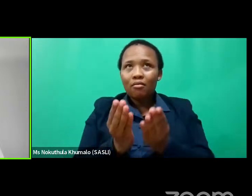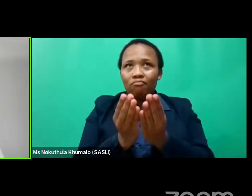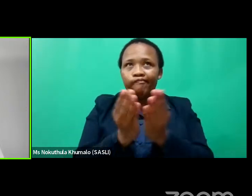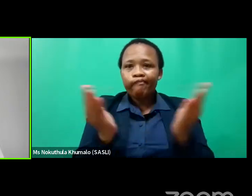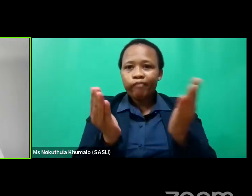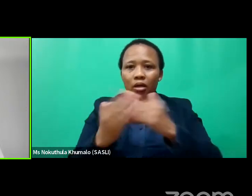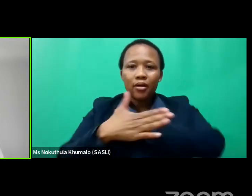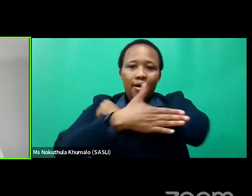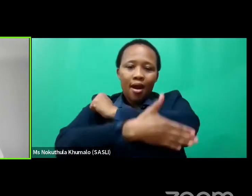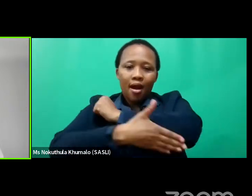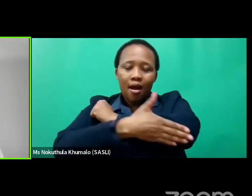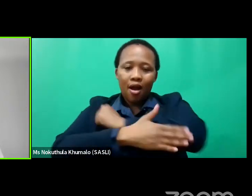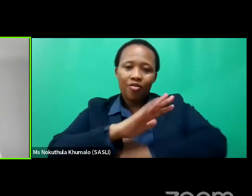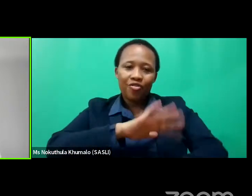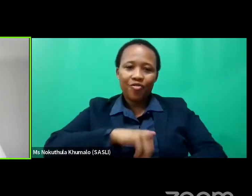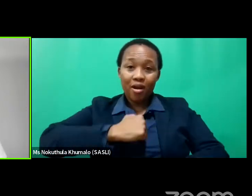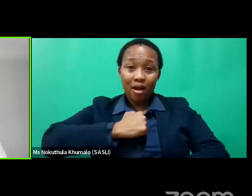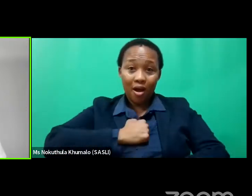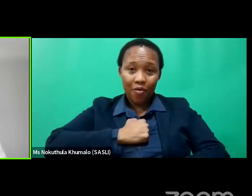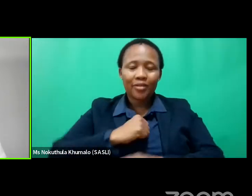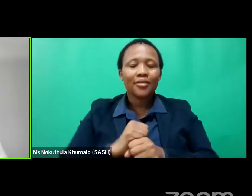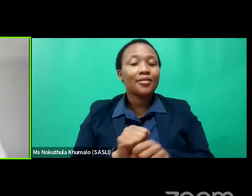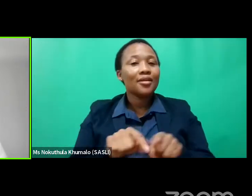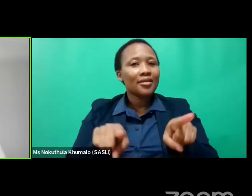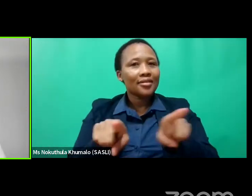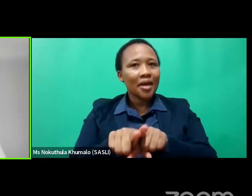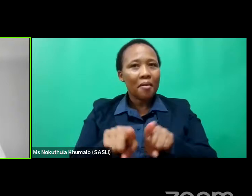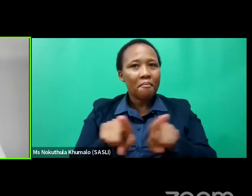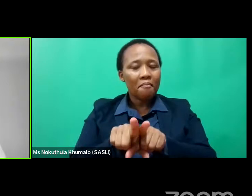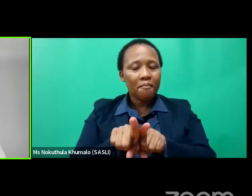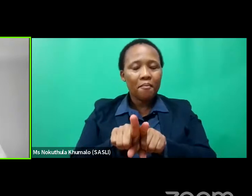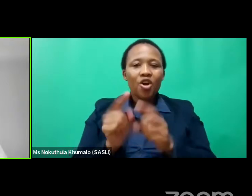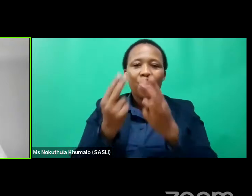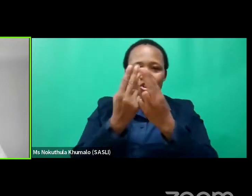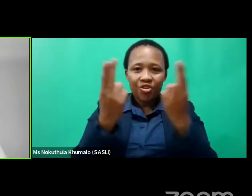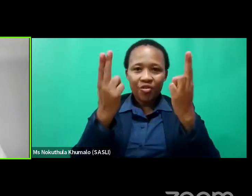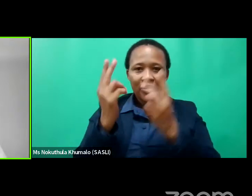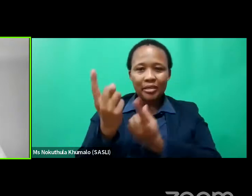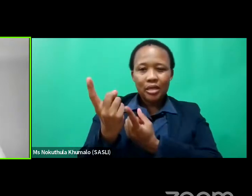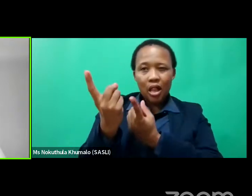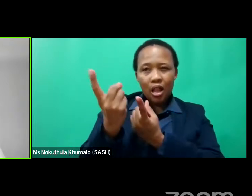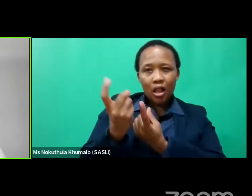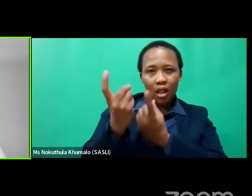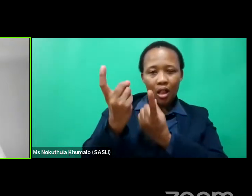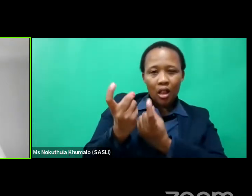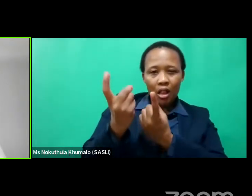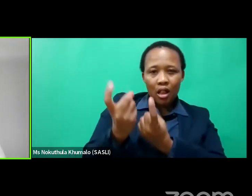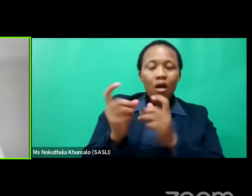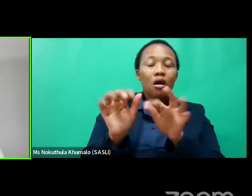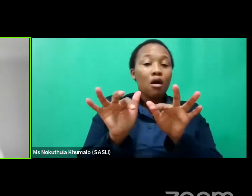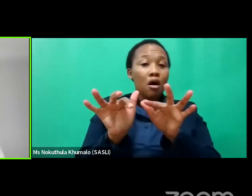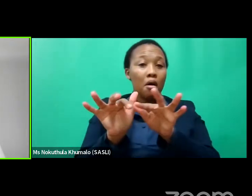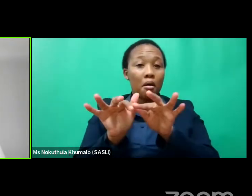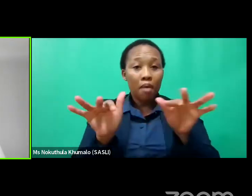This university also attracts people of different forms of